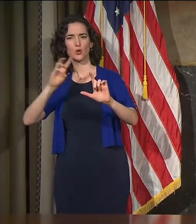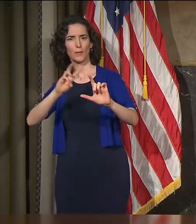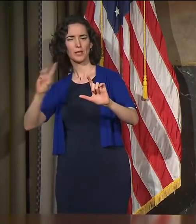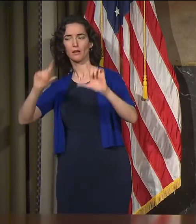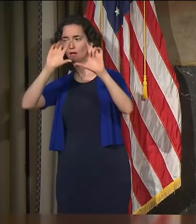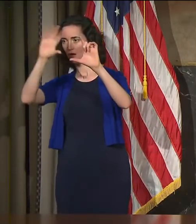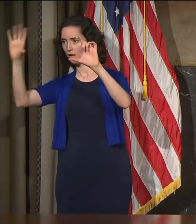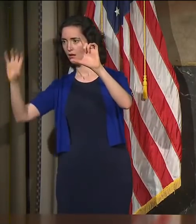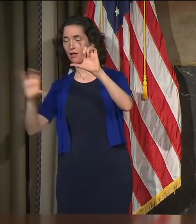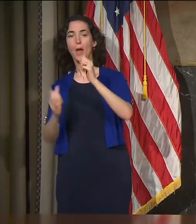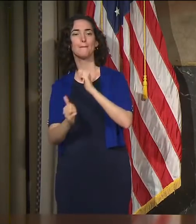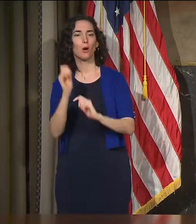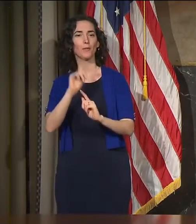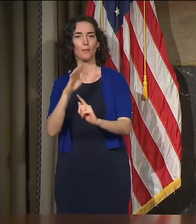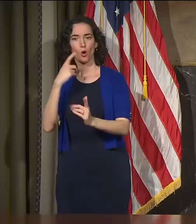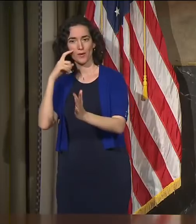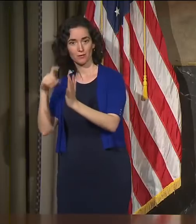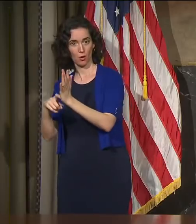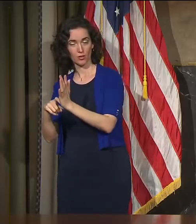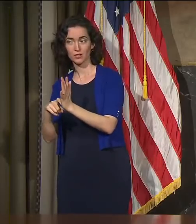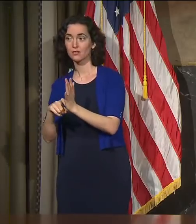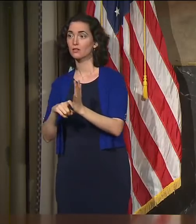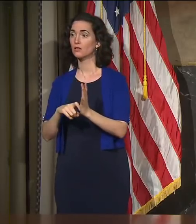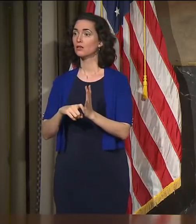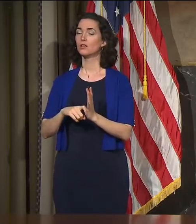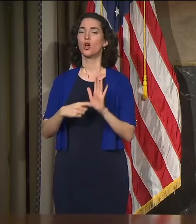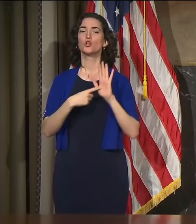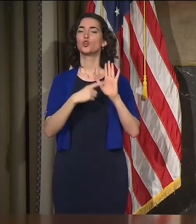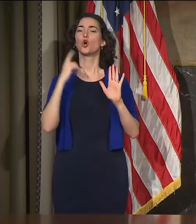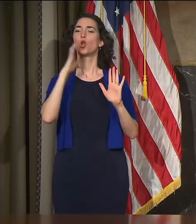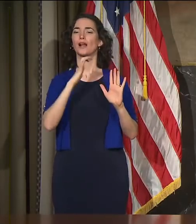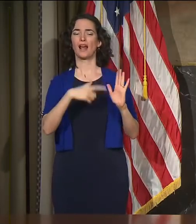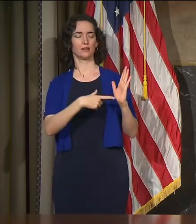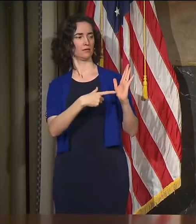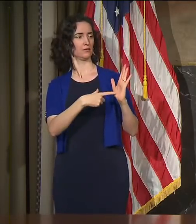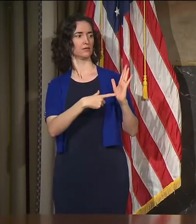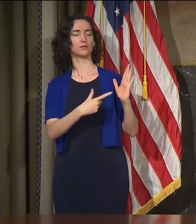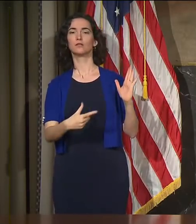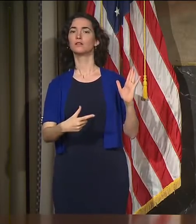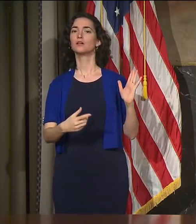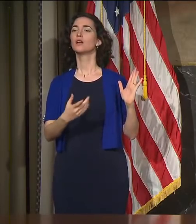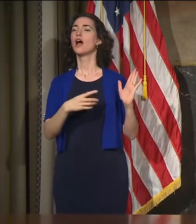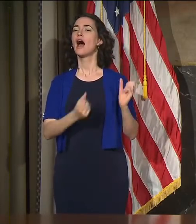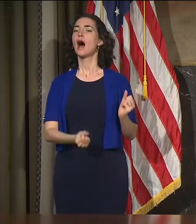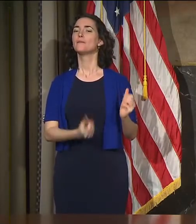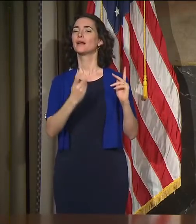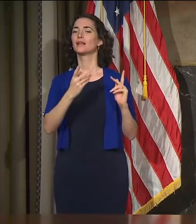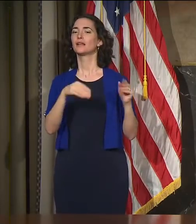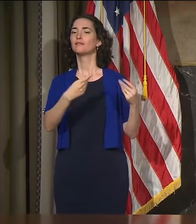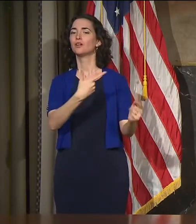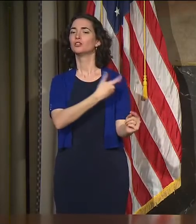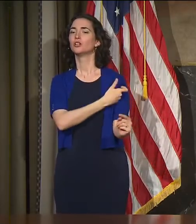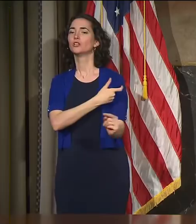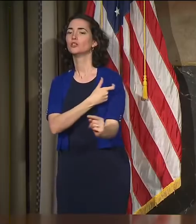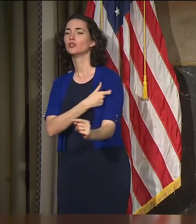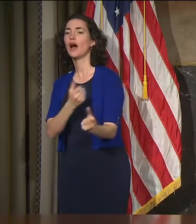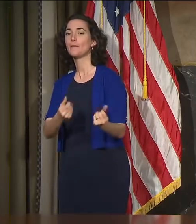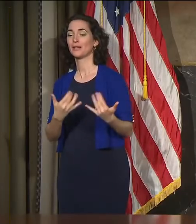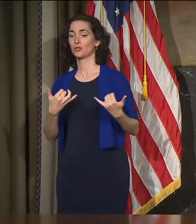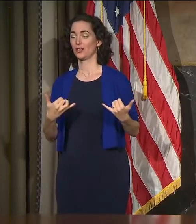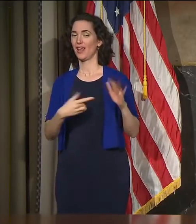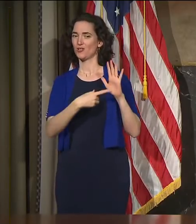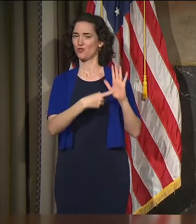most folks have already found it. If you haven't, I'll show you what it looks like. It'll show you what numbers of vaccine has been administered to